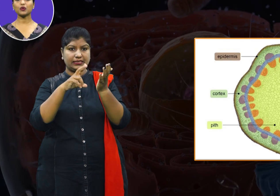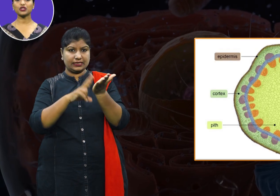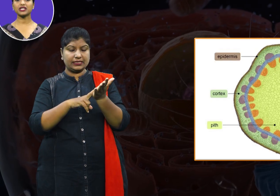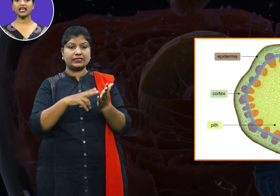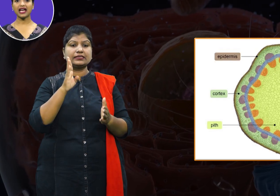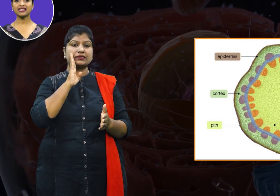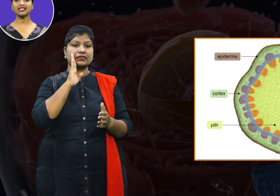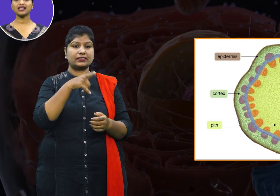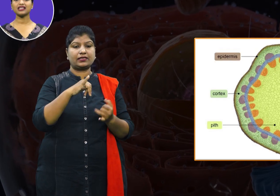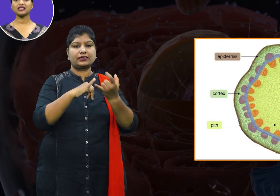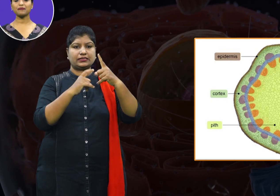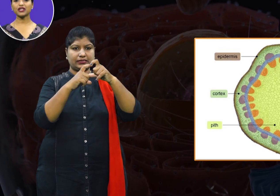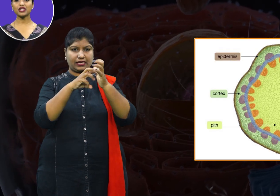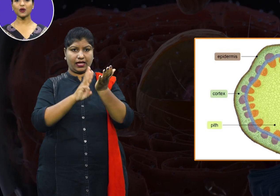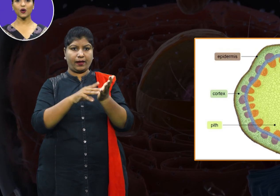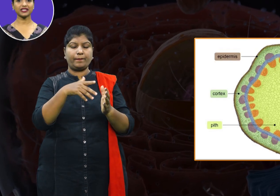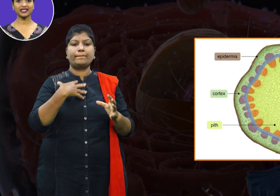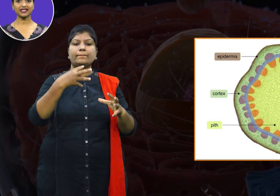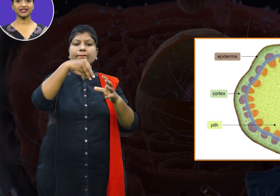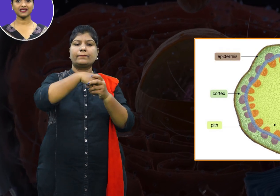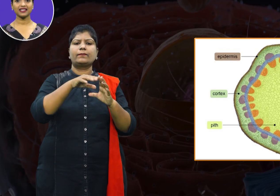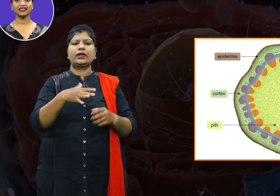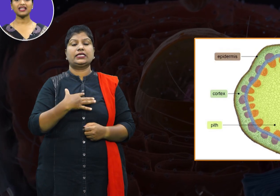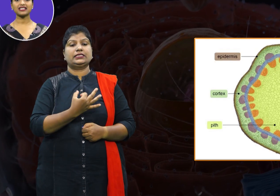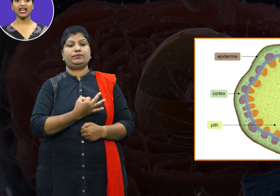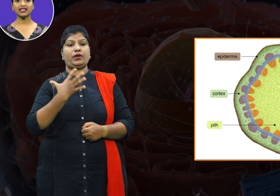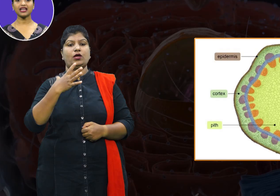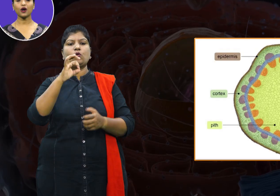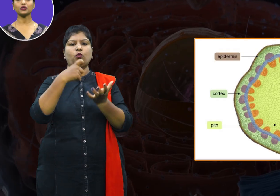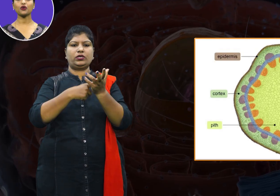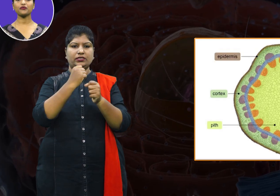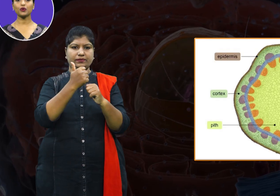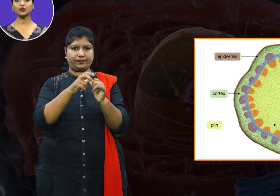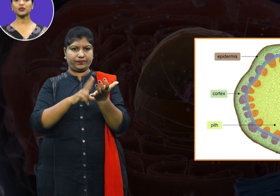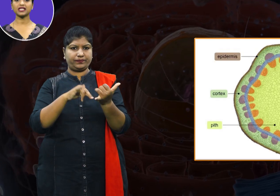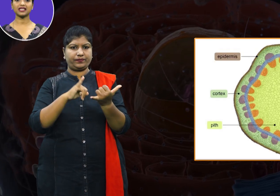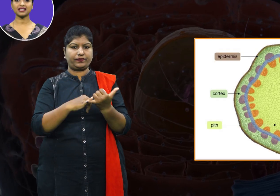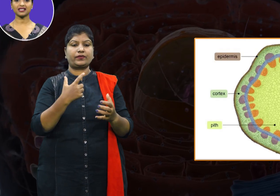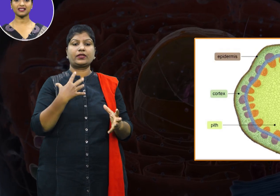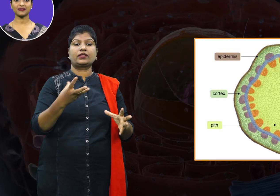this portion has special organs that carry out